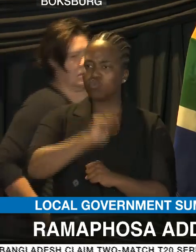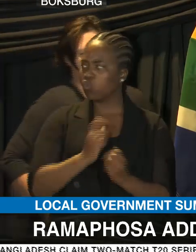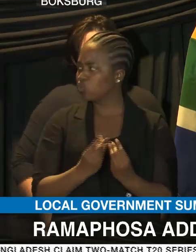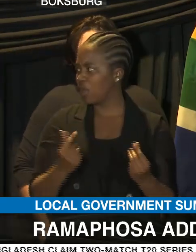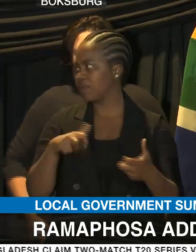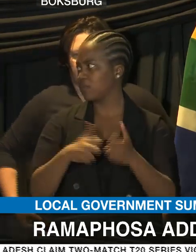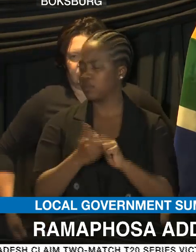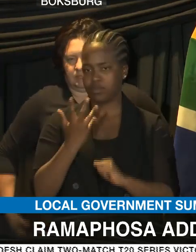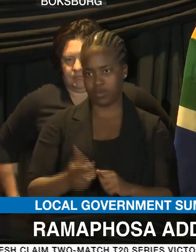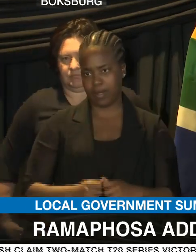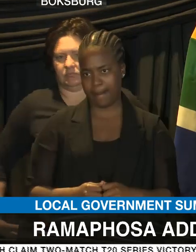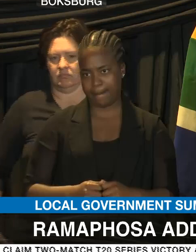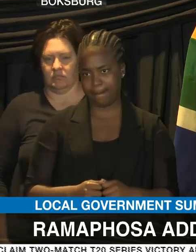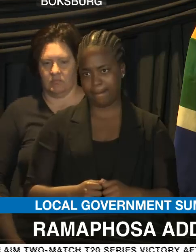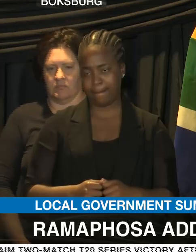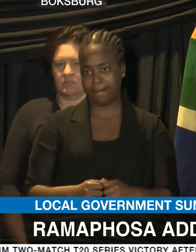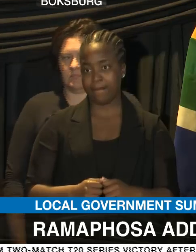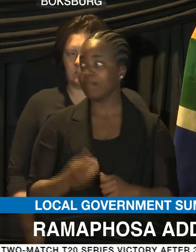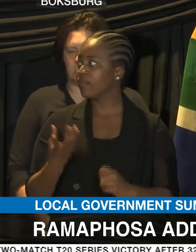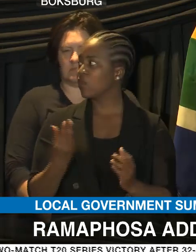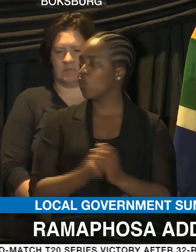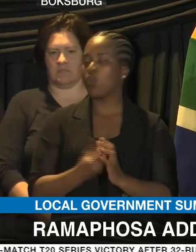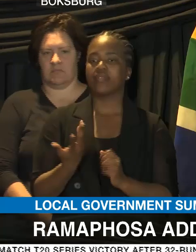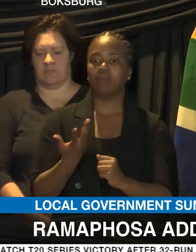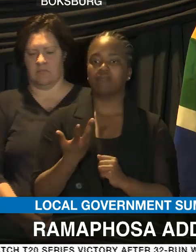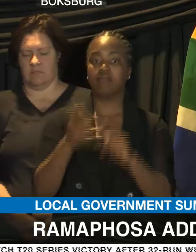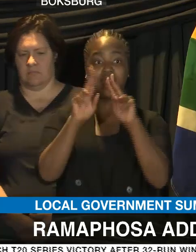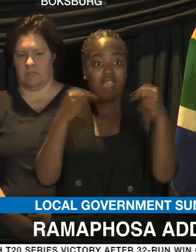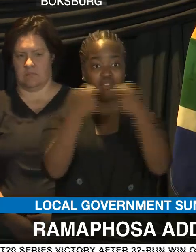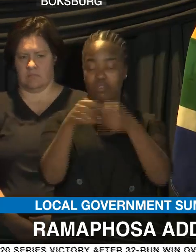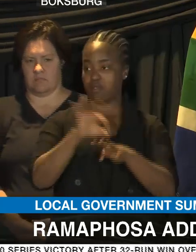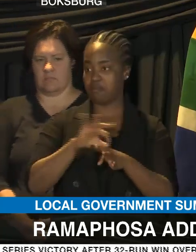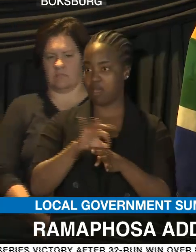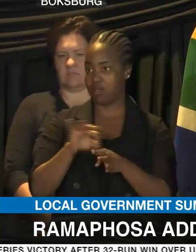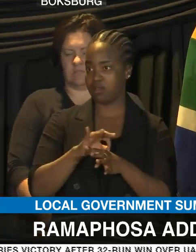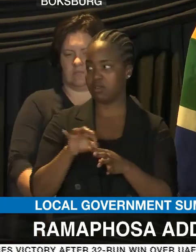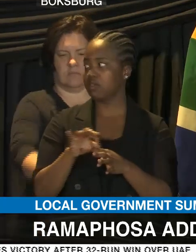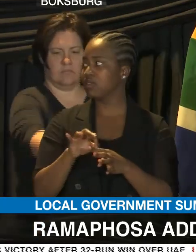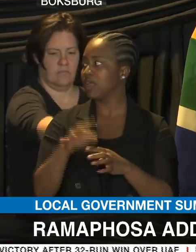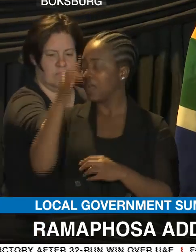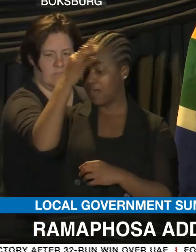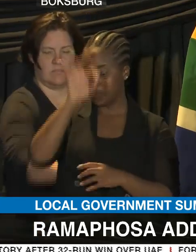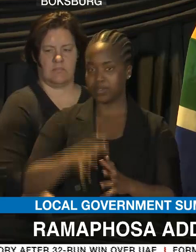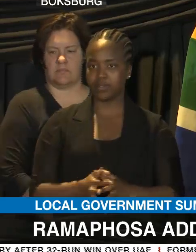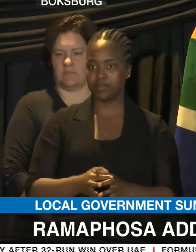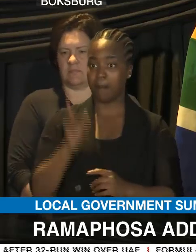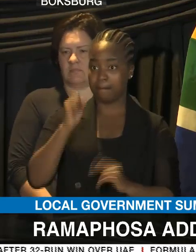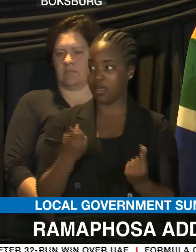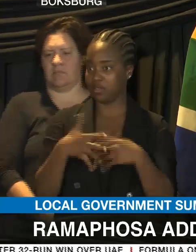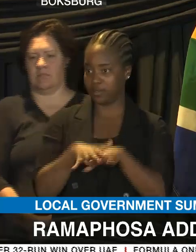with all these things. Within the parameters of a national plan, local government